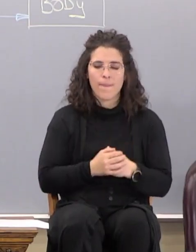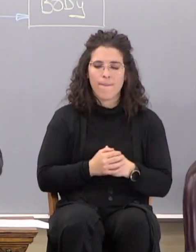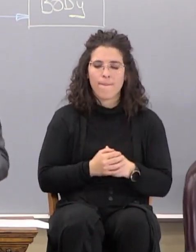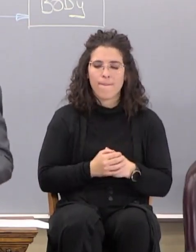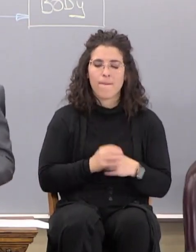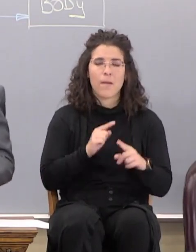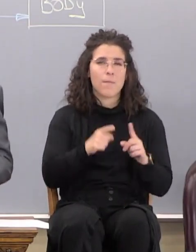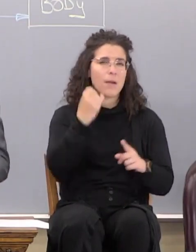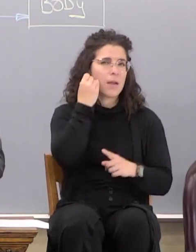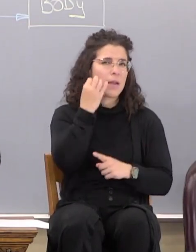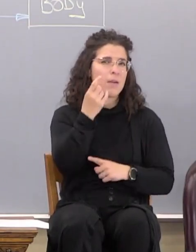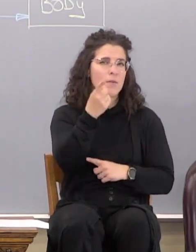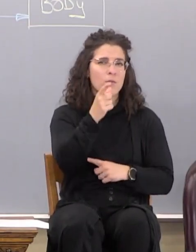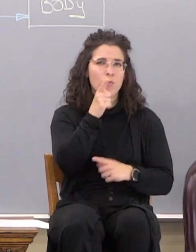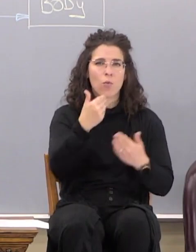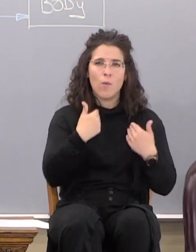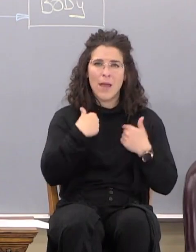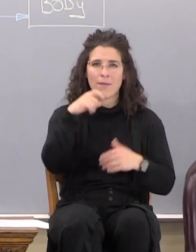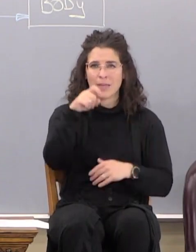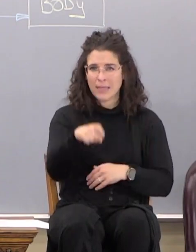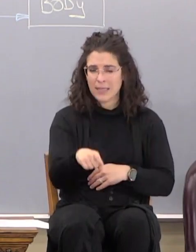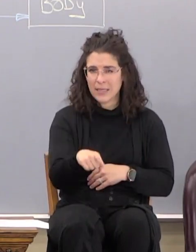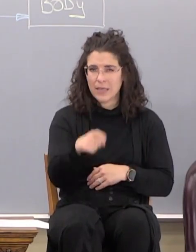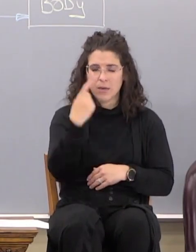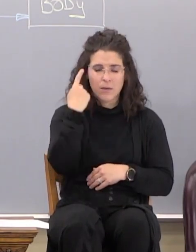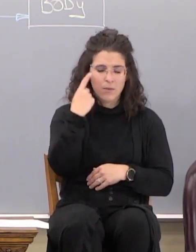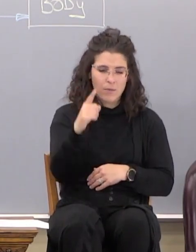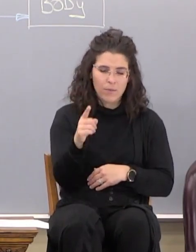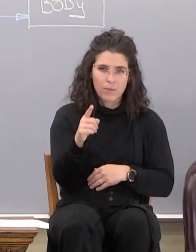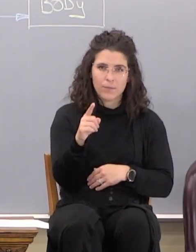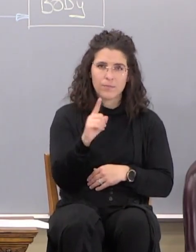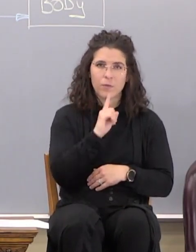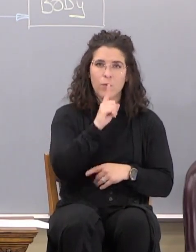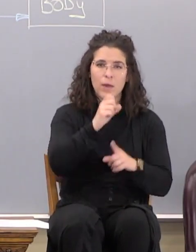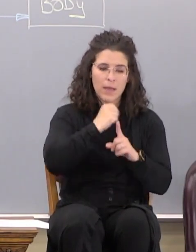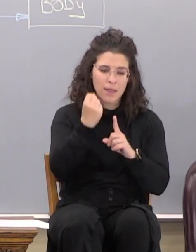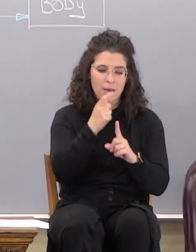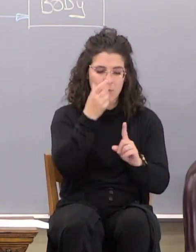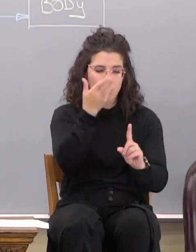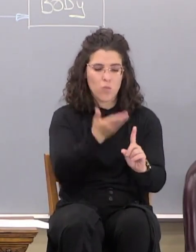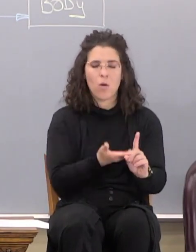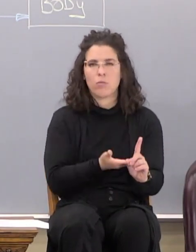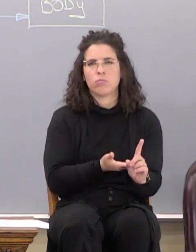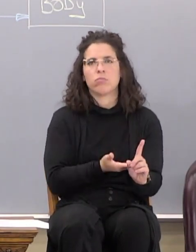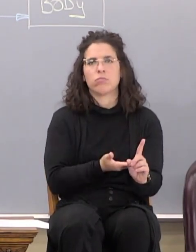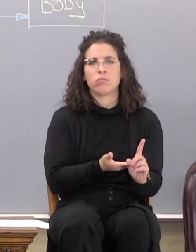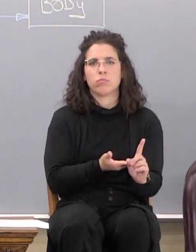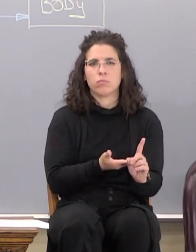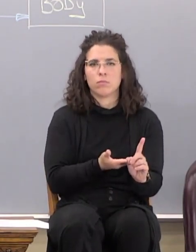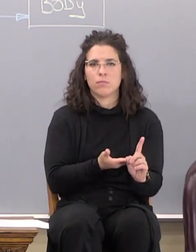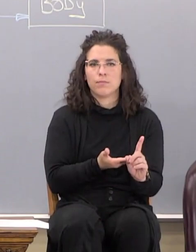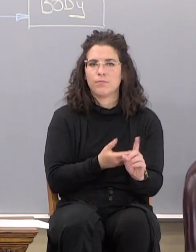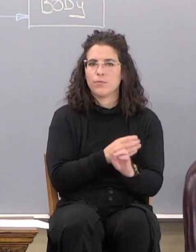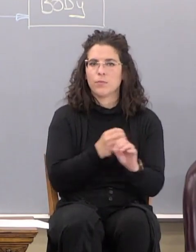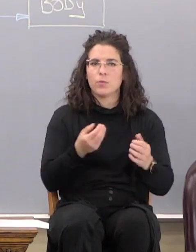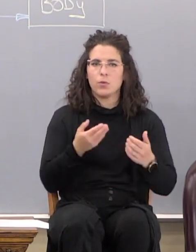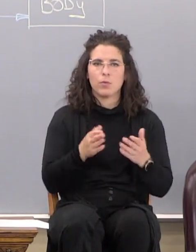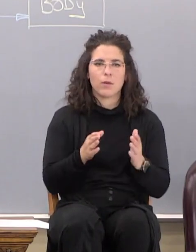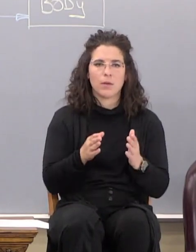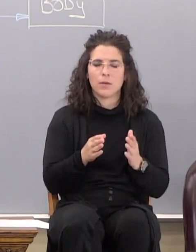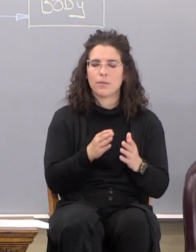But if you don't have a need for the reality of who you are, there's no way